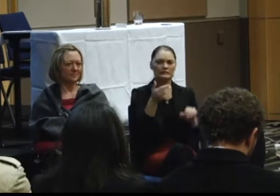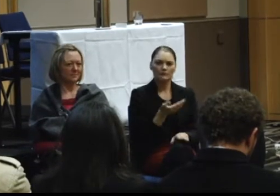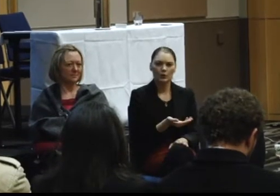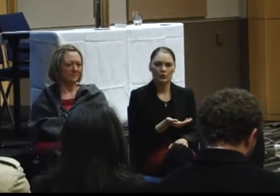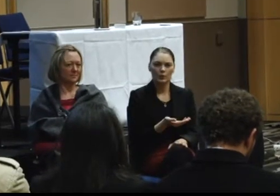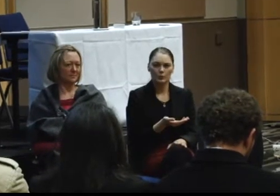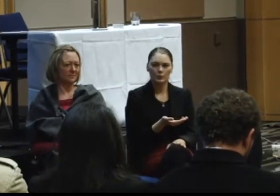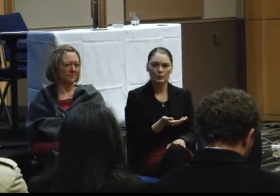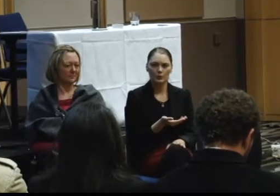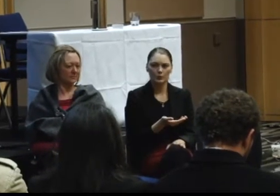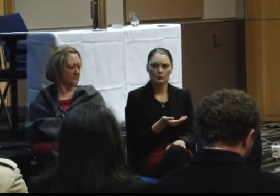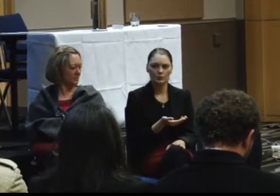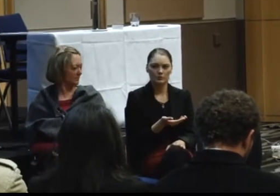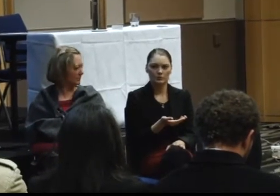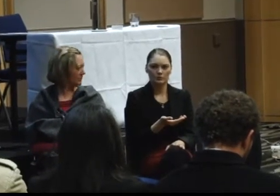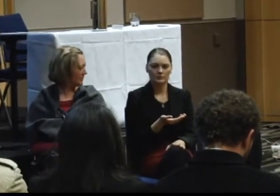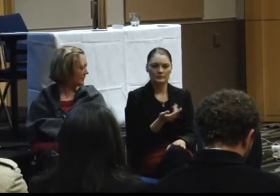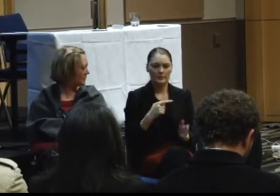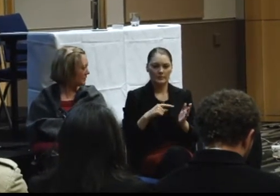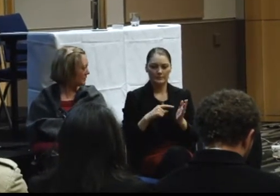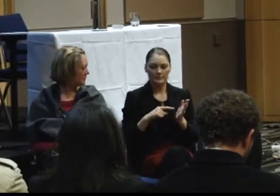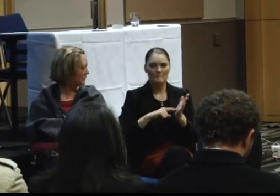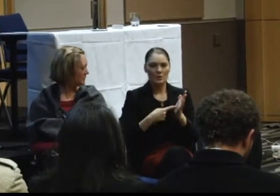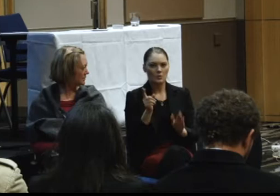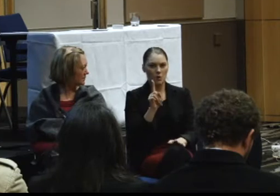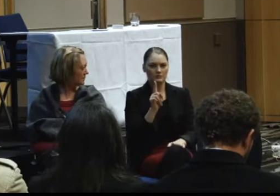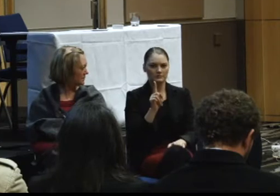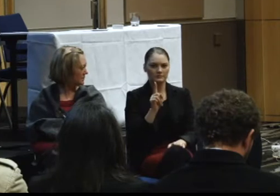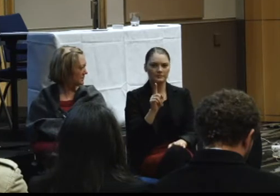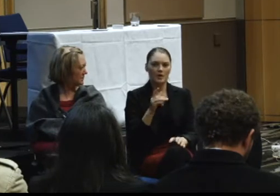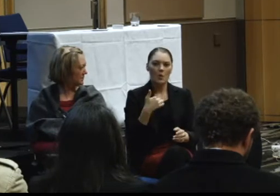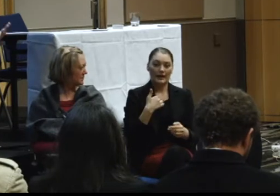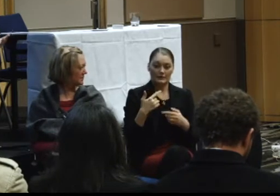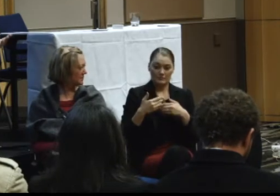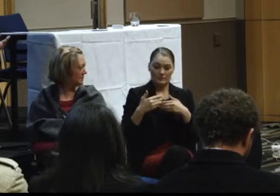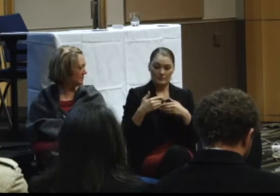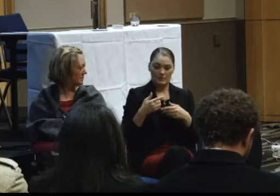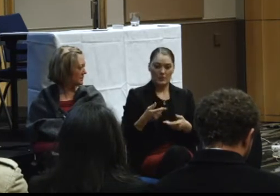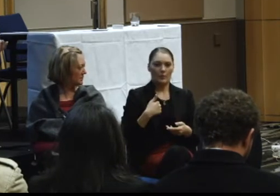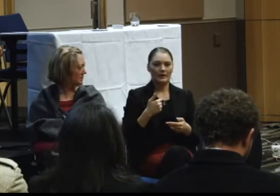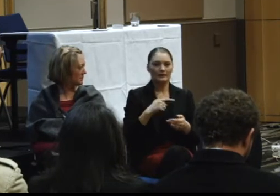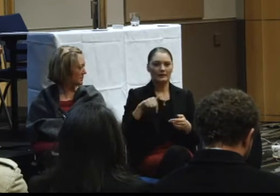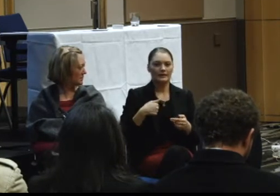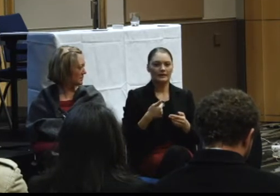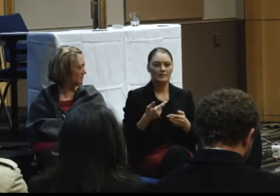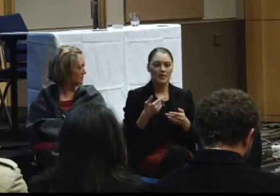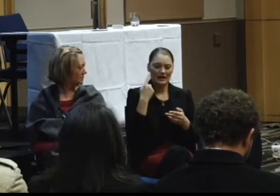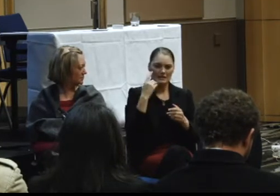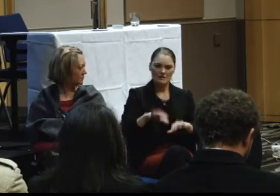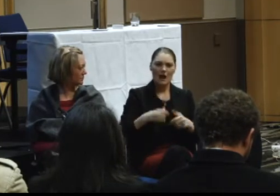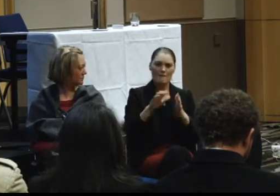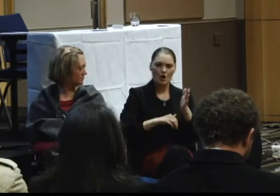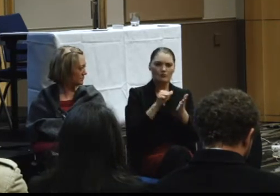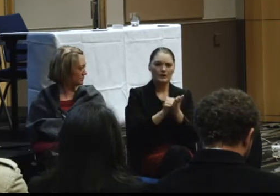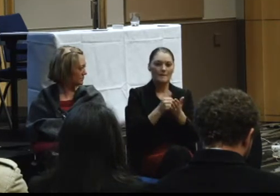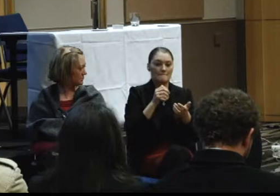And and our point was that we vetted some of the games, made sure they were appropriate, but also just in